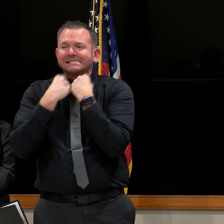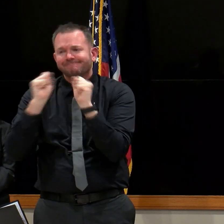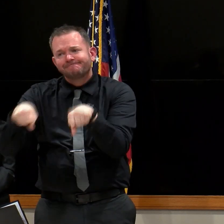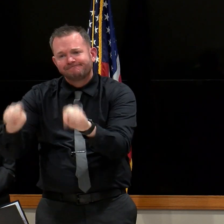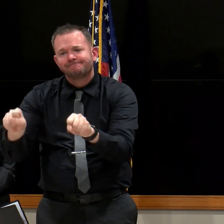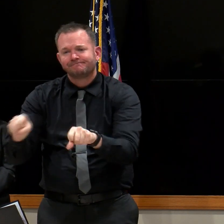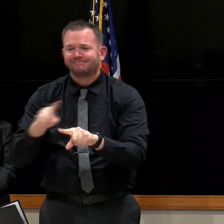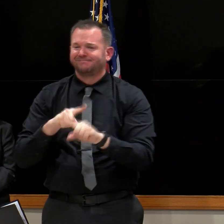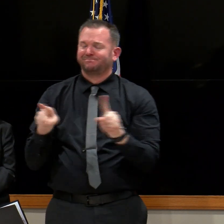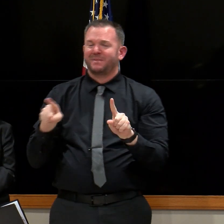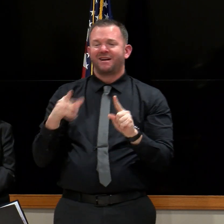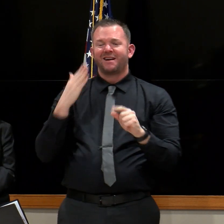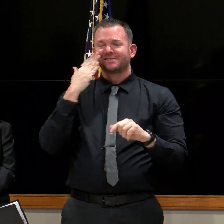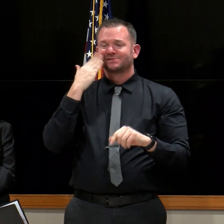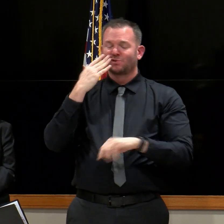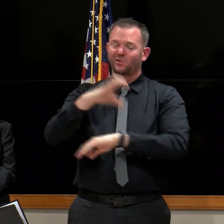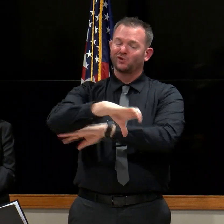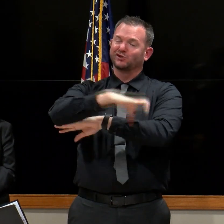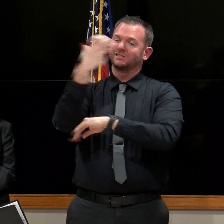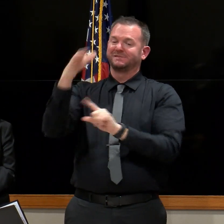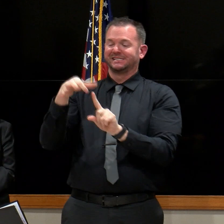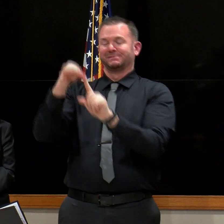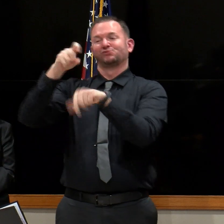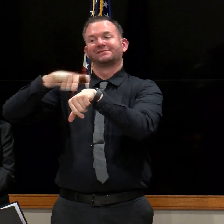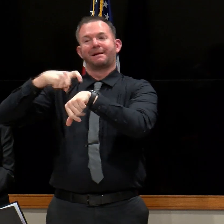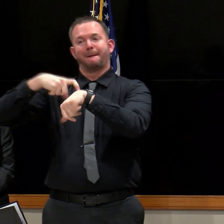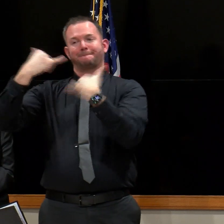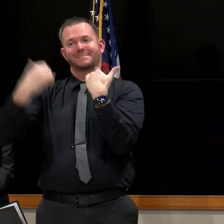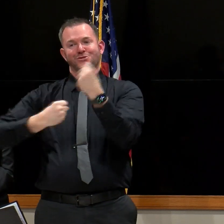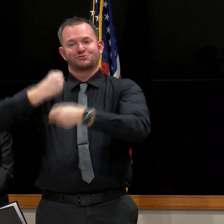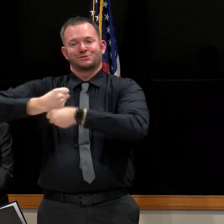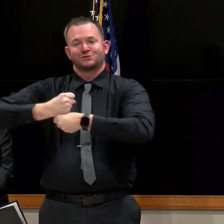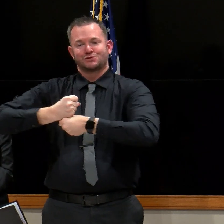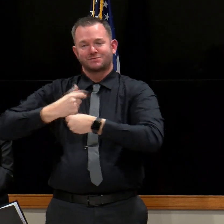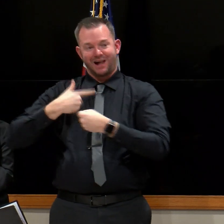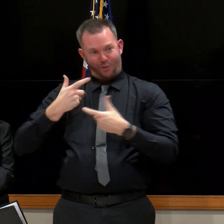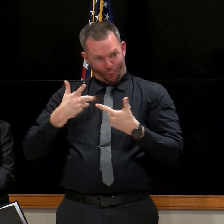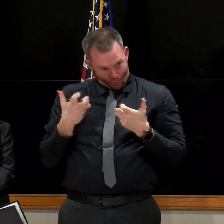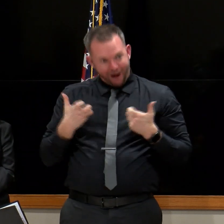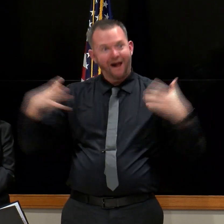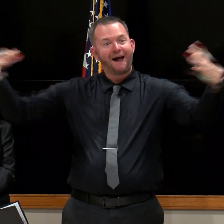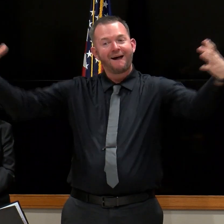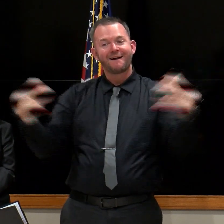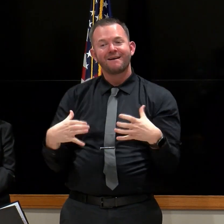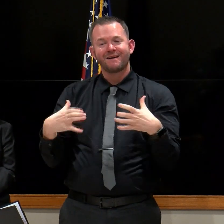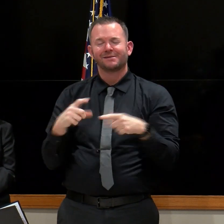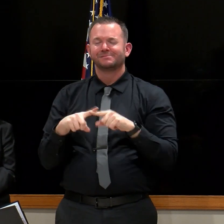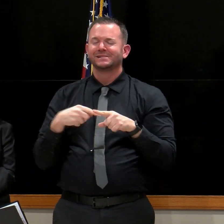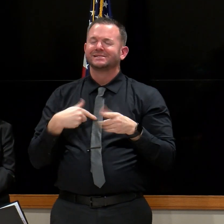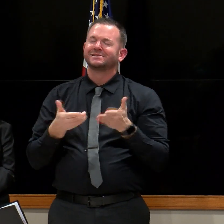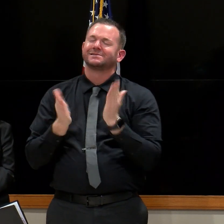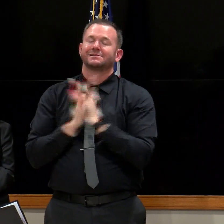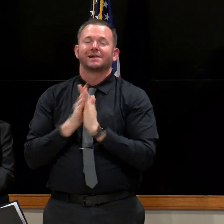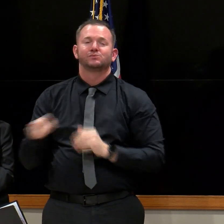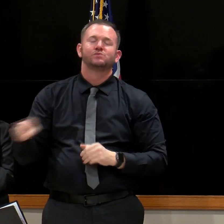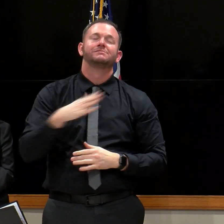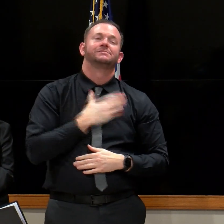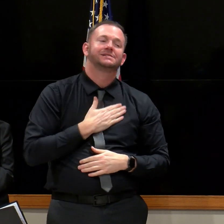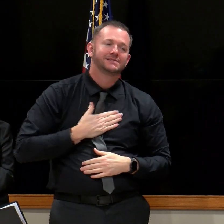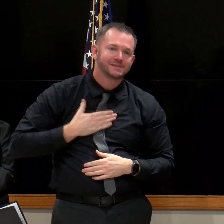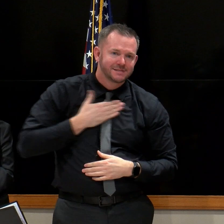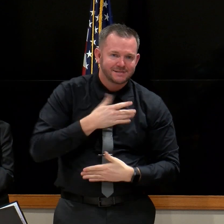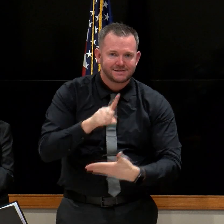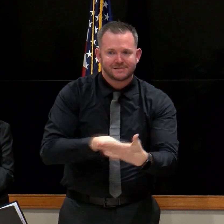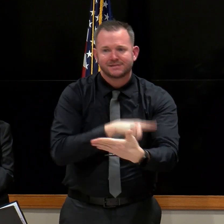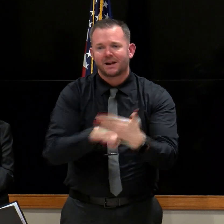pay attention to what's going on. This morning I did a little bit of the statistics for a different conversation I was going to have today, and I looked at, and I asked the